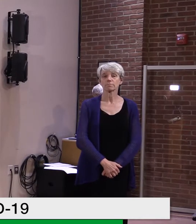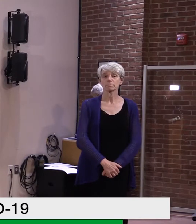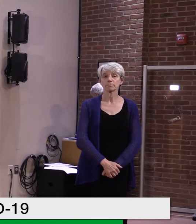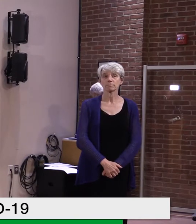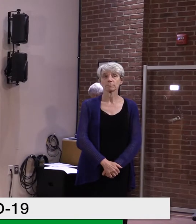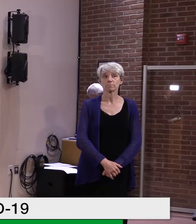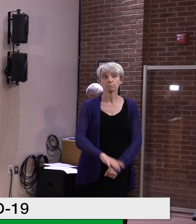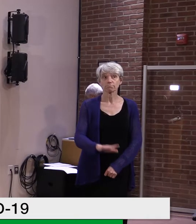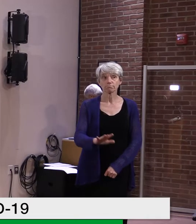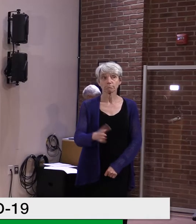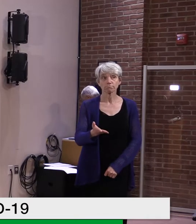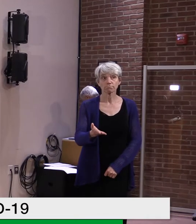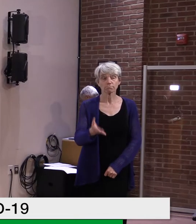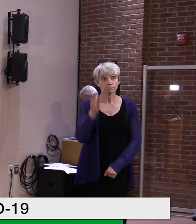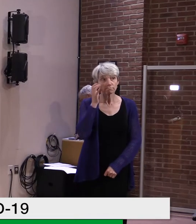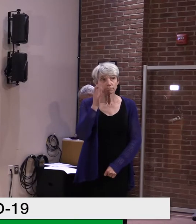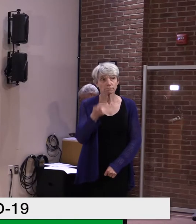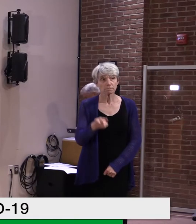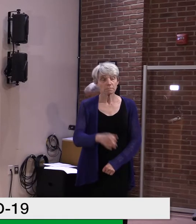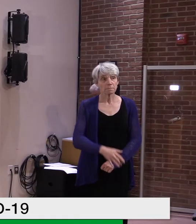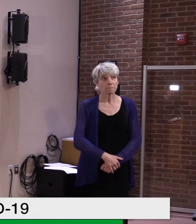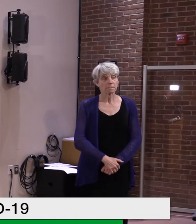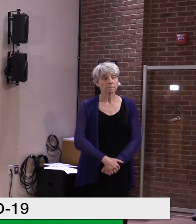Guy Page.